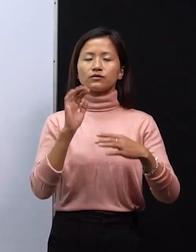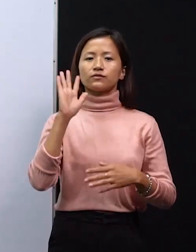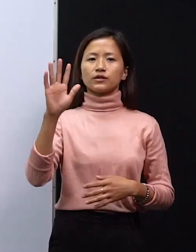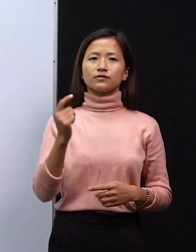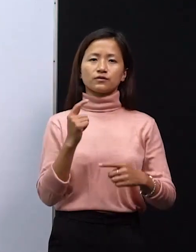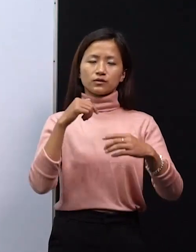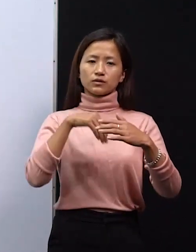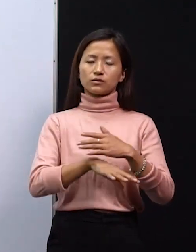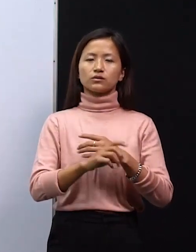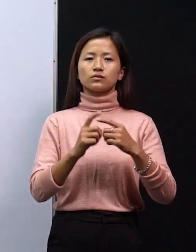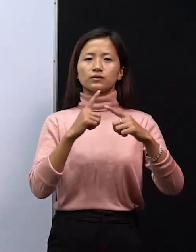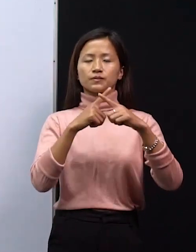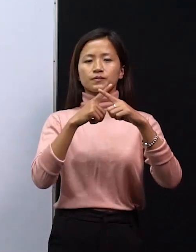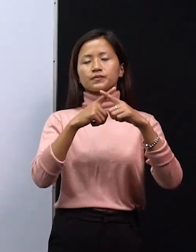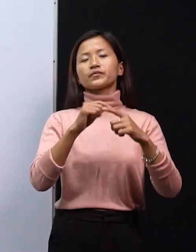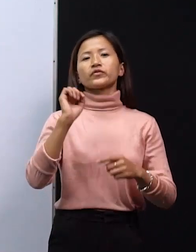5,